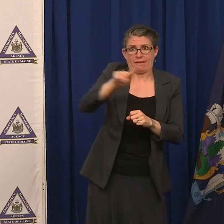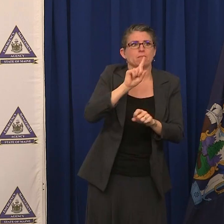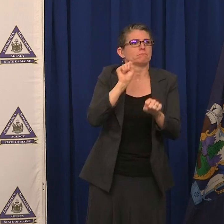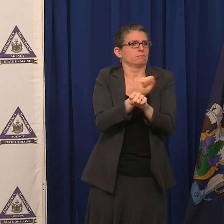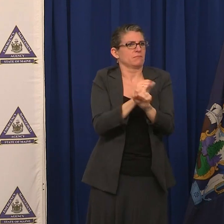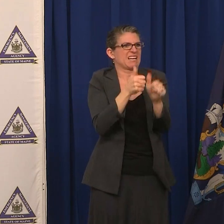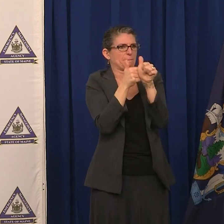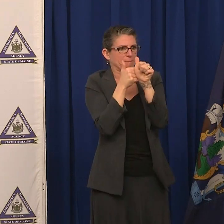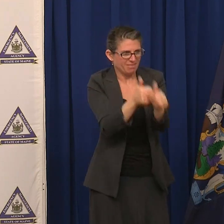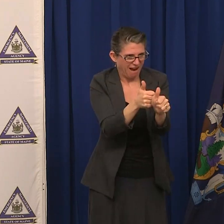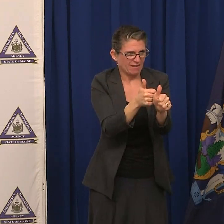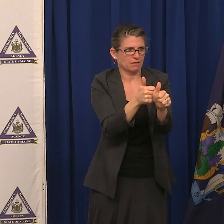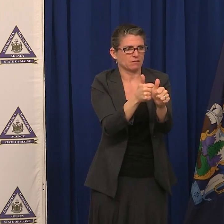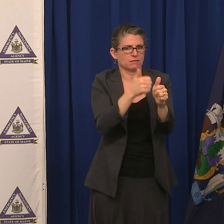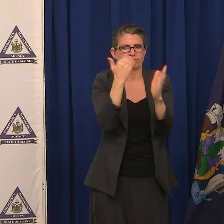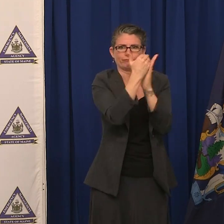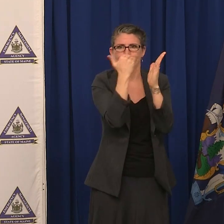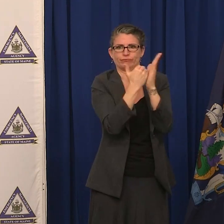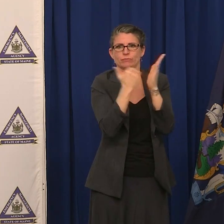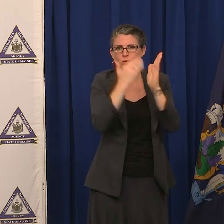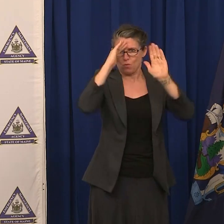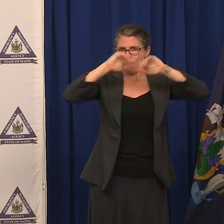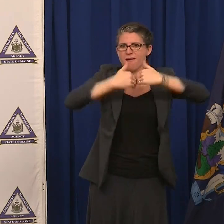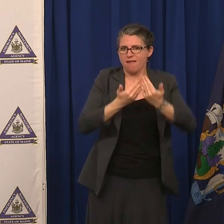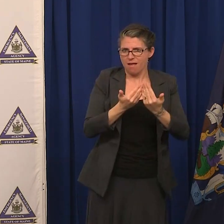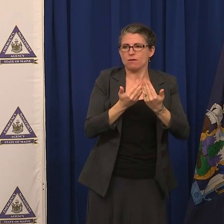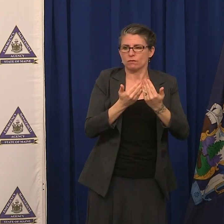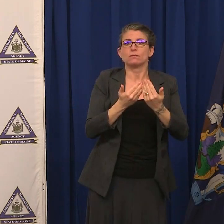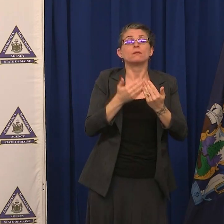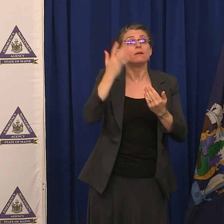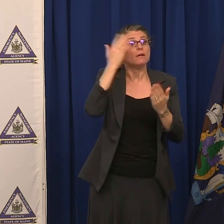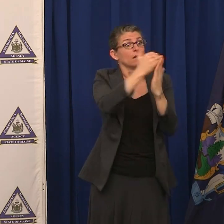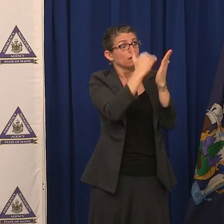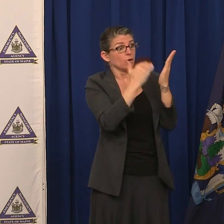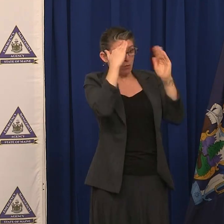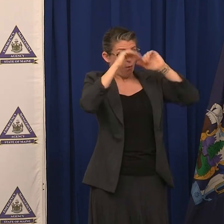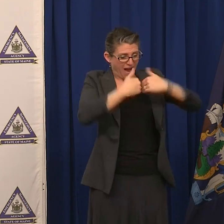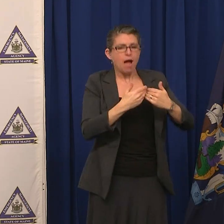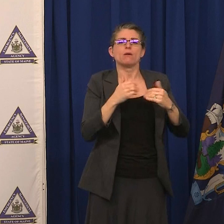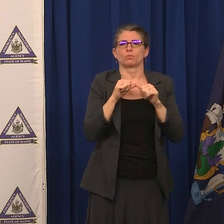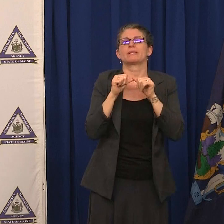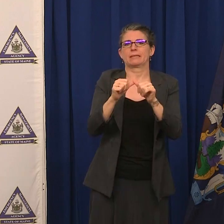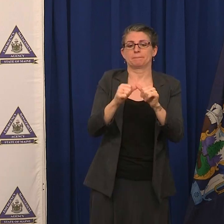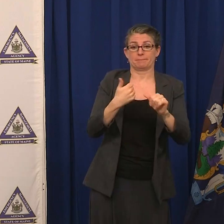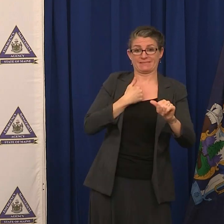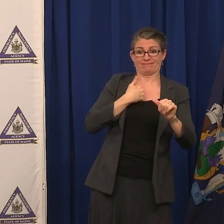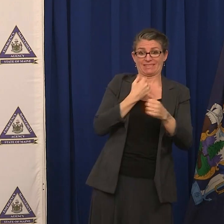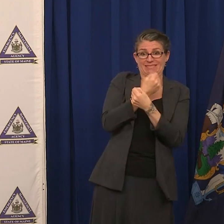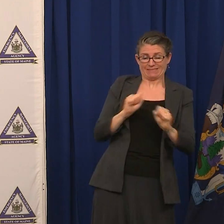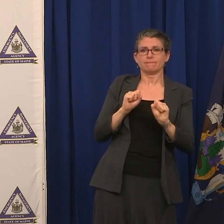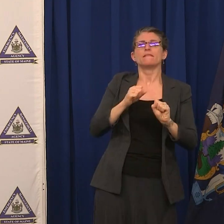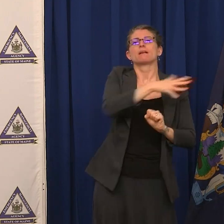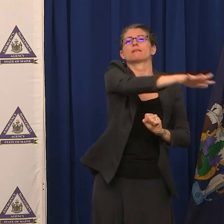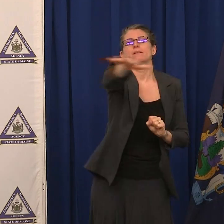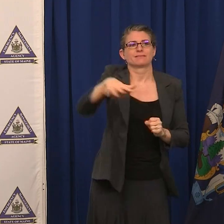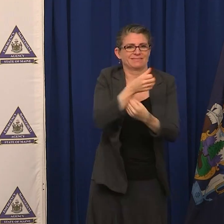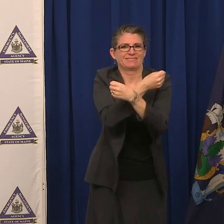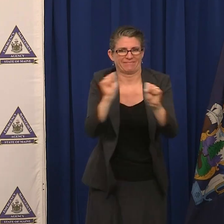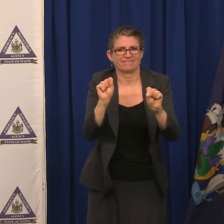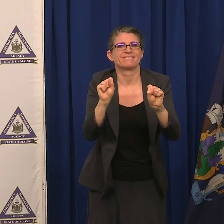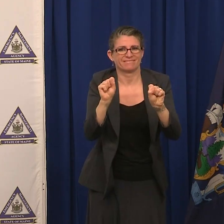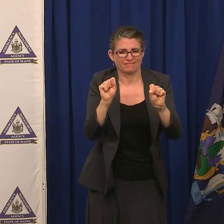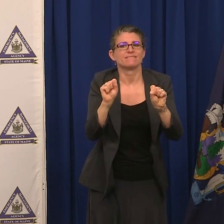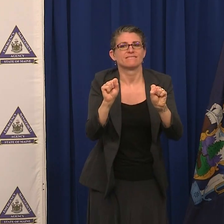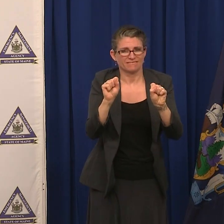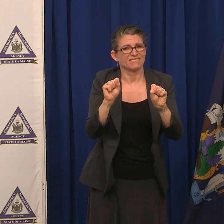as safe as possible to minimize the risk of transmission of COVID-19 in these settings.